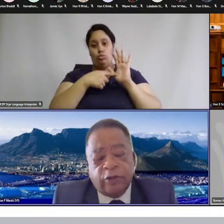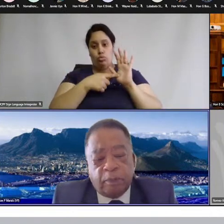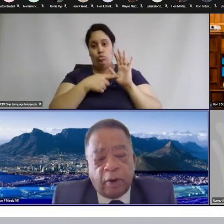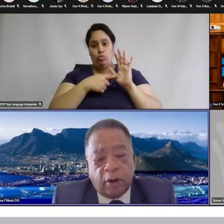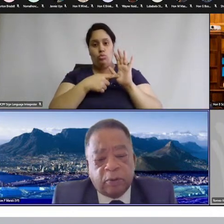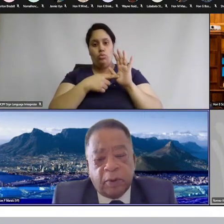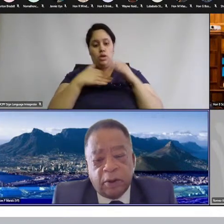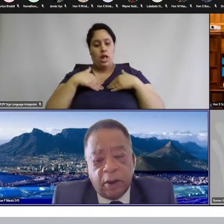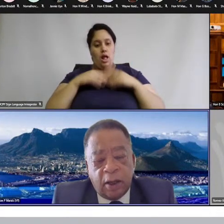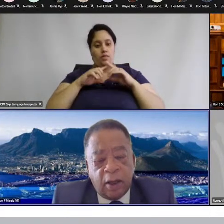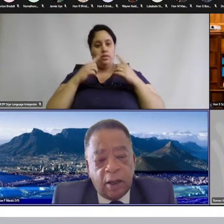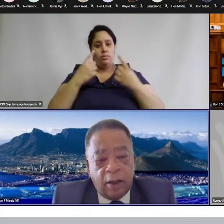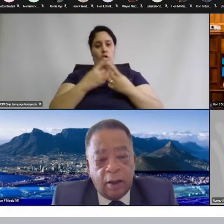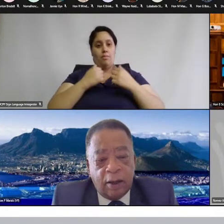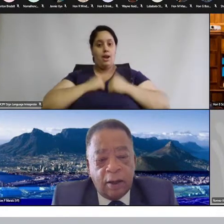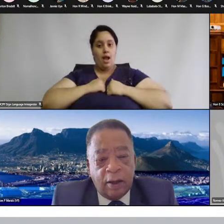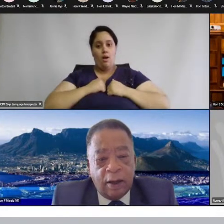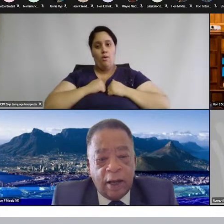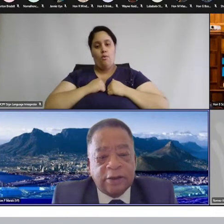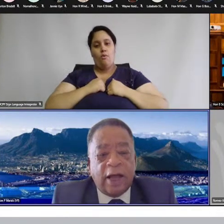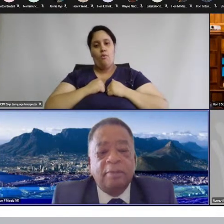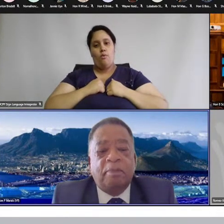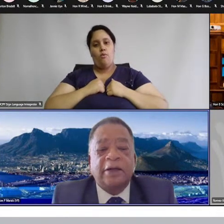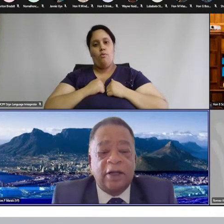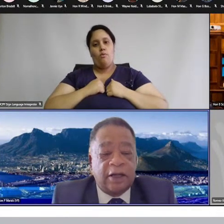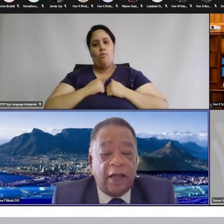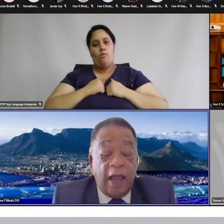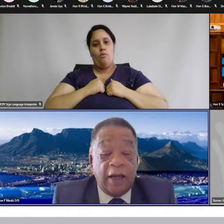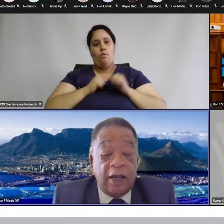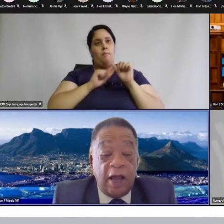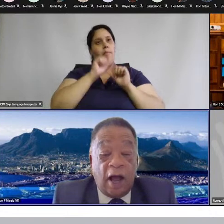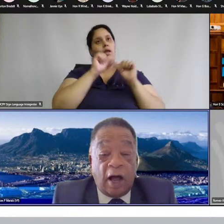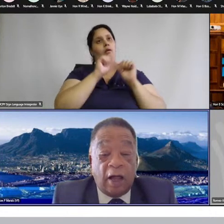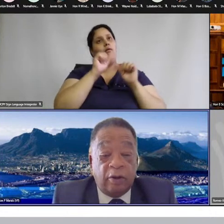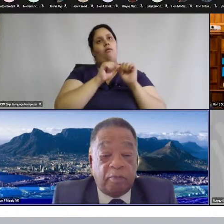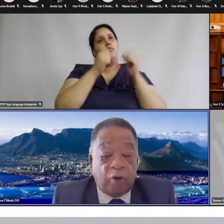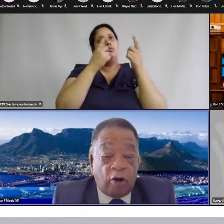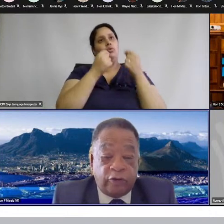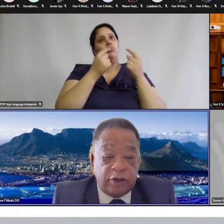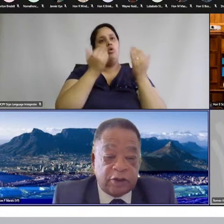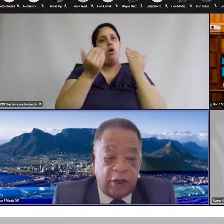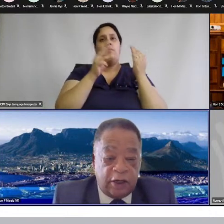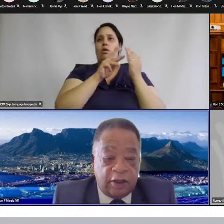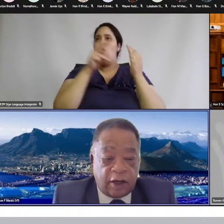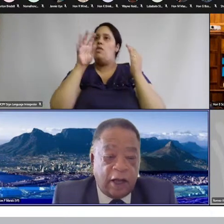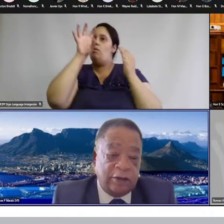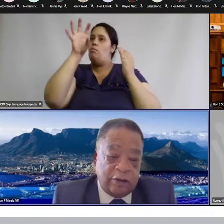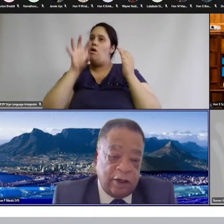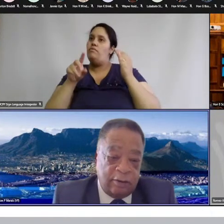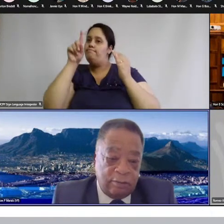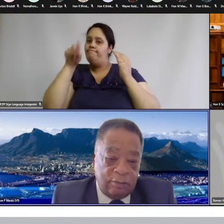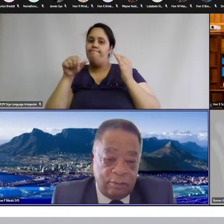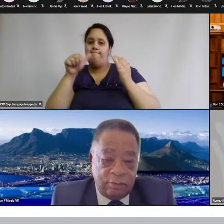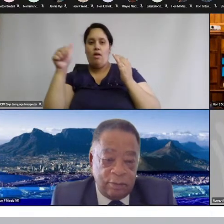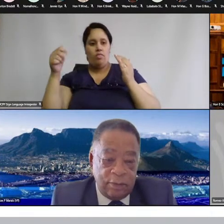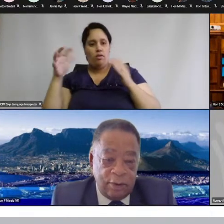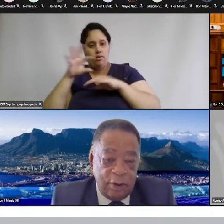our health department has done better than any other province in the